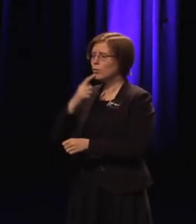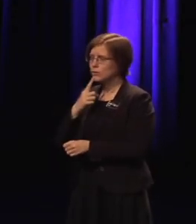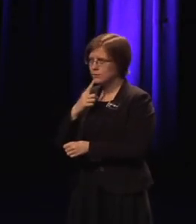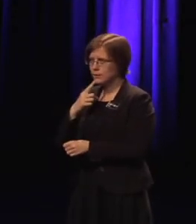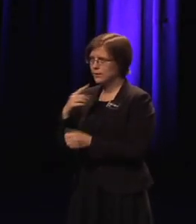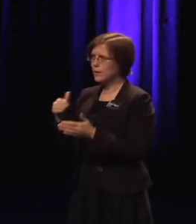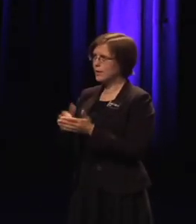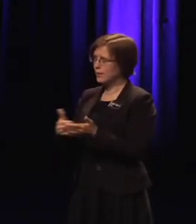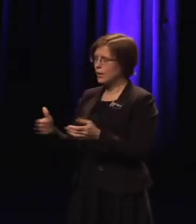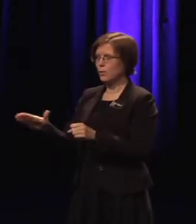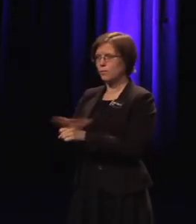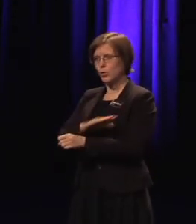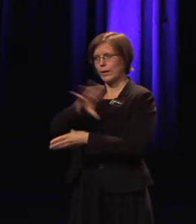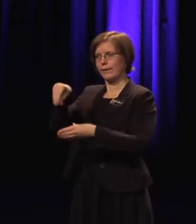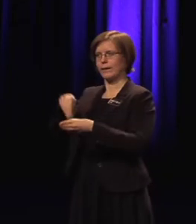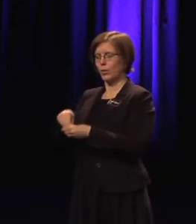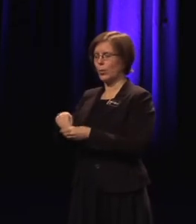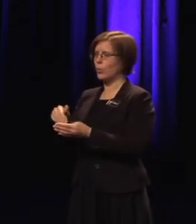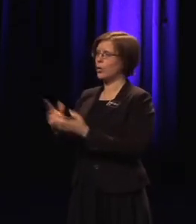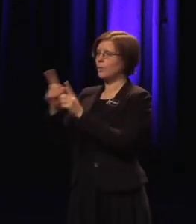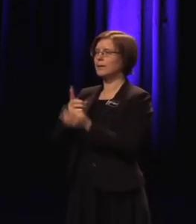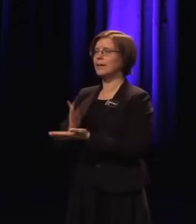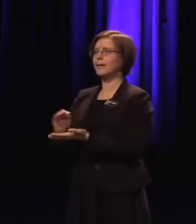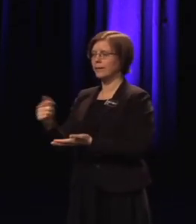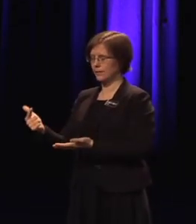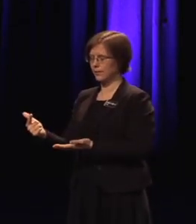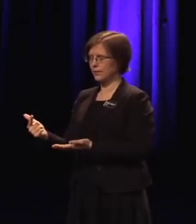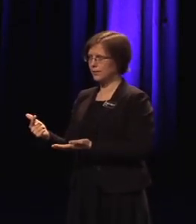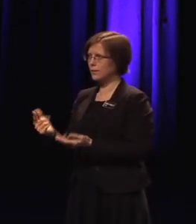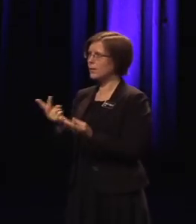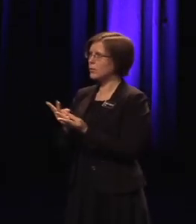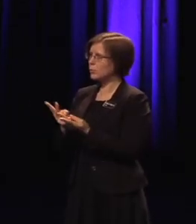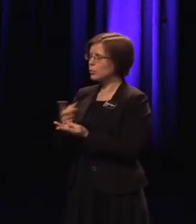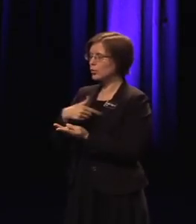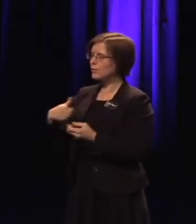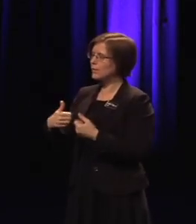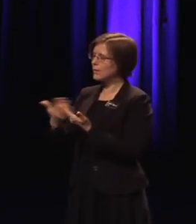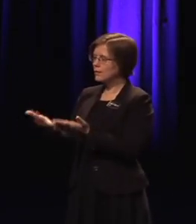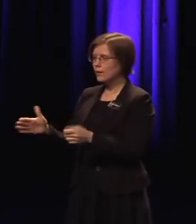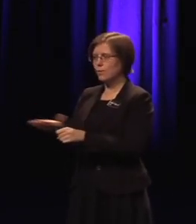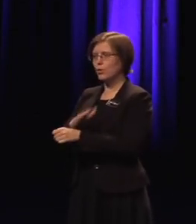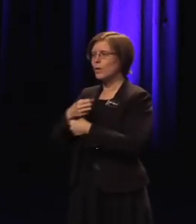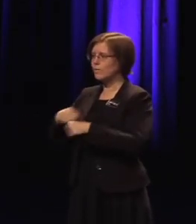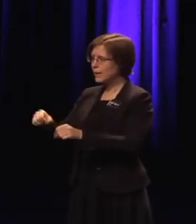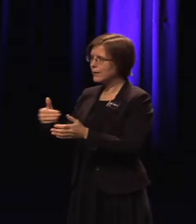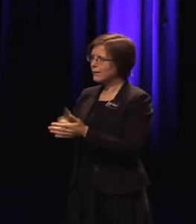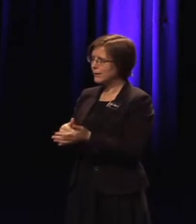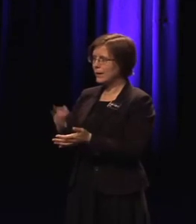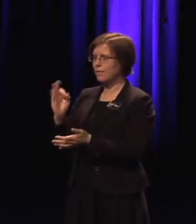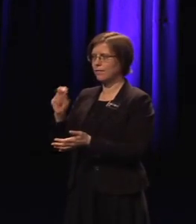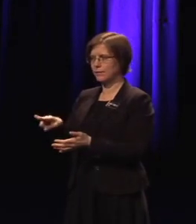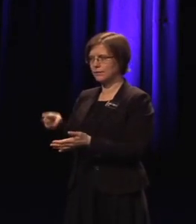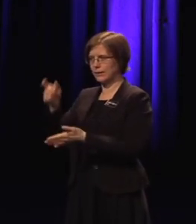robust integration of human rights. This means giving full effect to the Universal Declaration of Human Rights